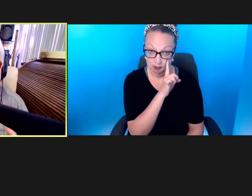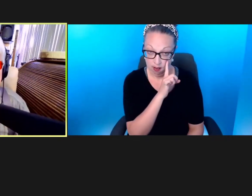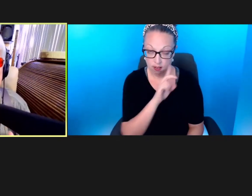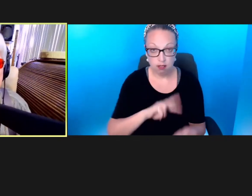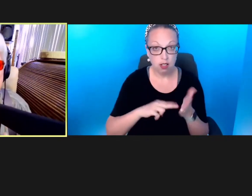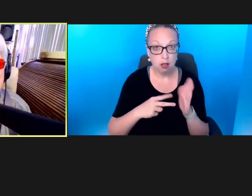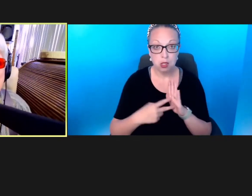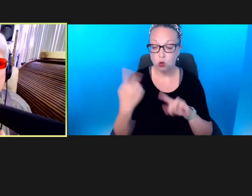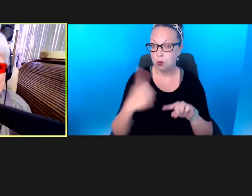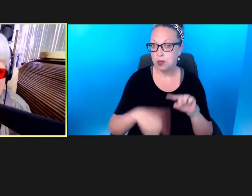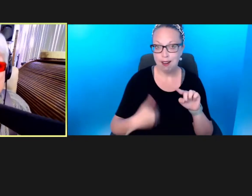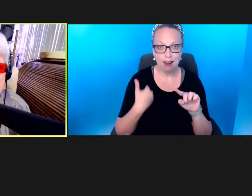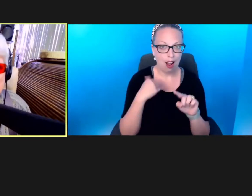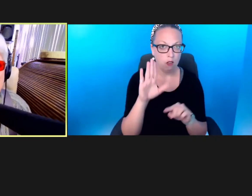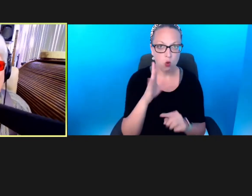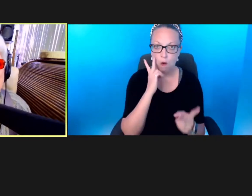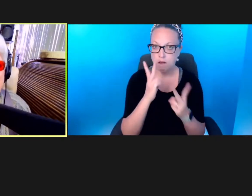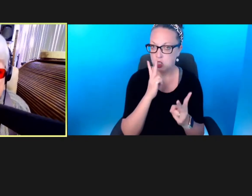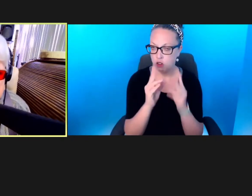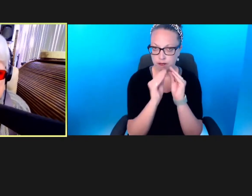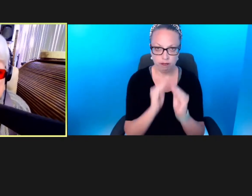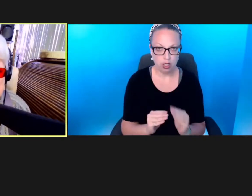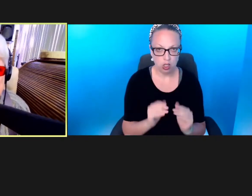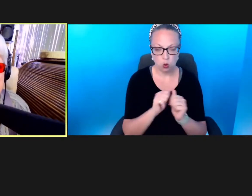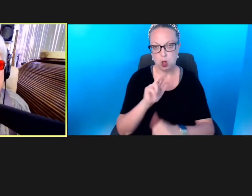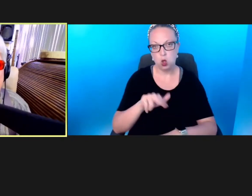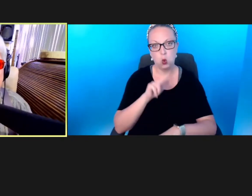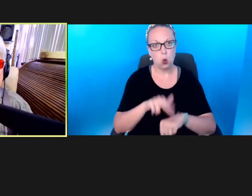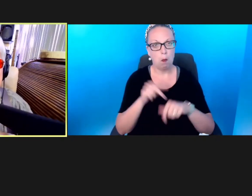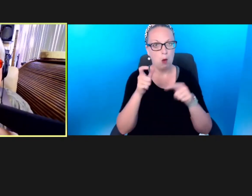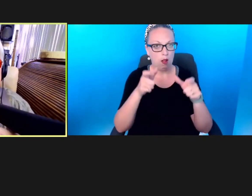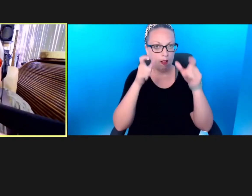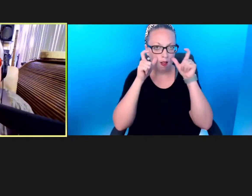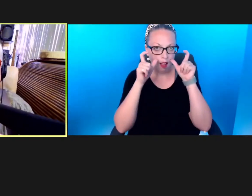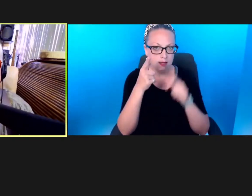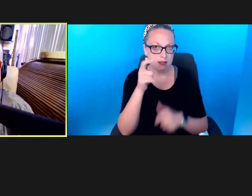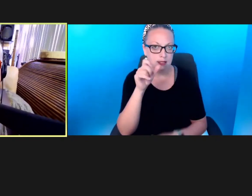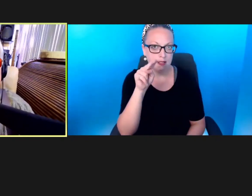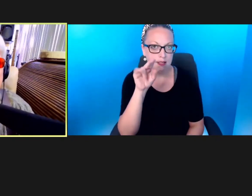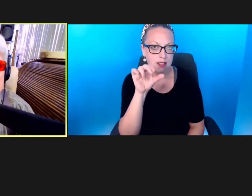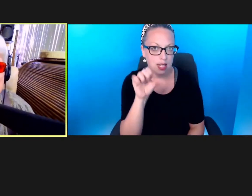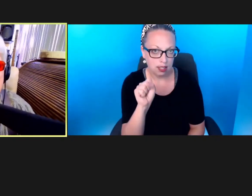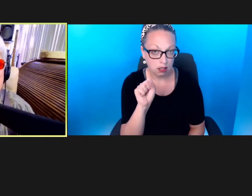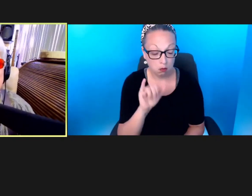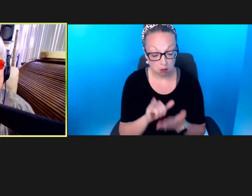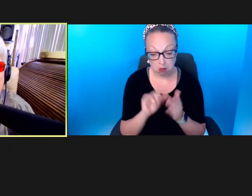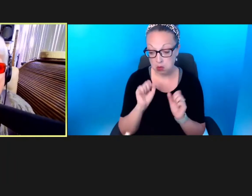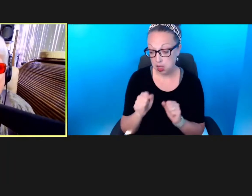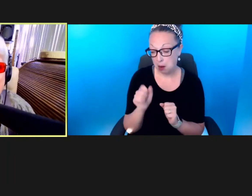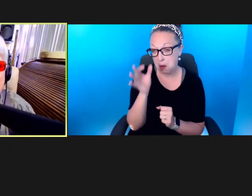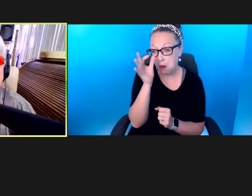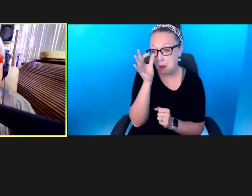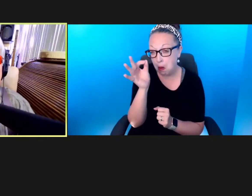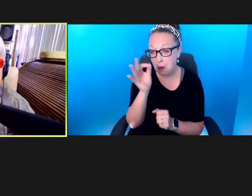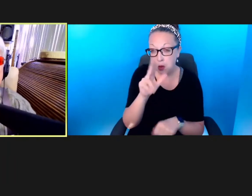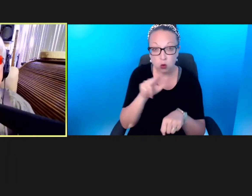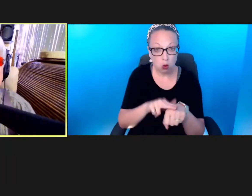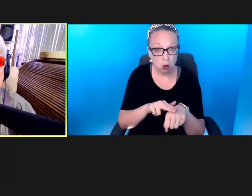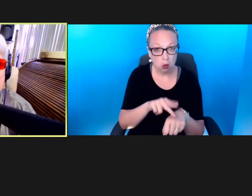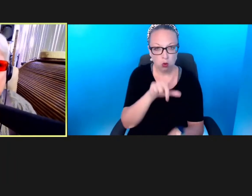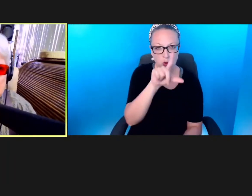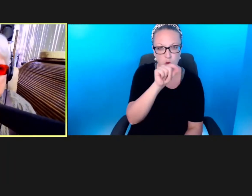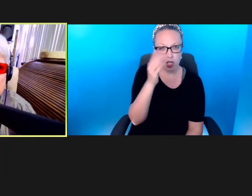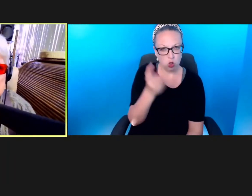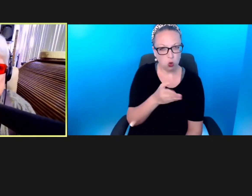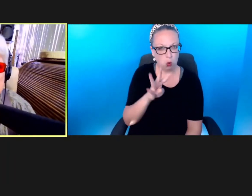cannot have your vision corrected with normal lenses. And that can be near normal, like 20/40, with which you